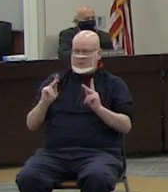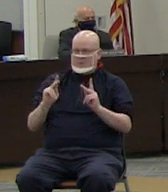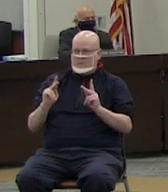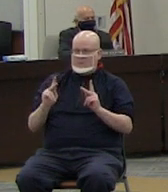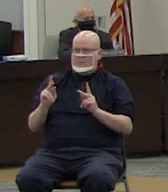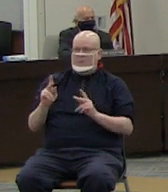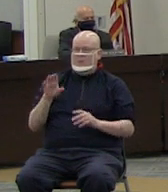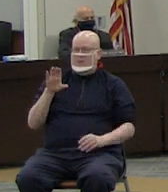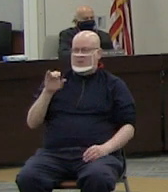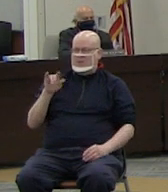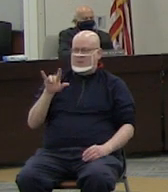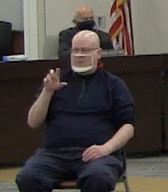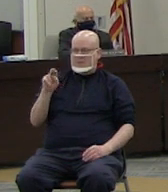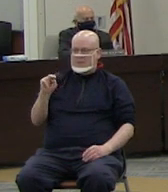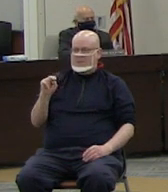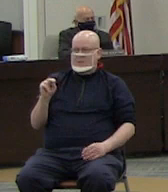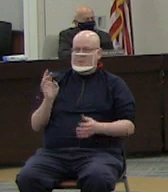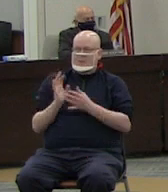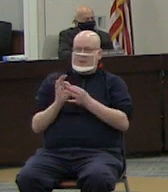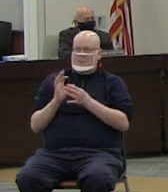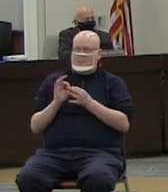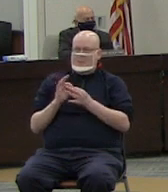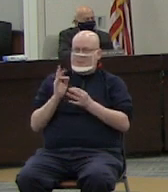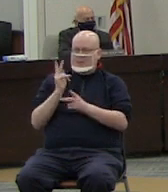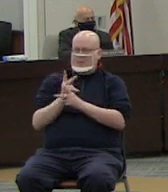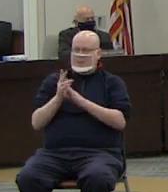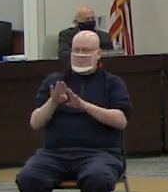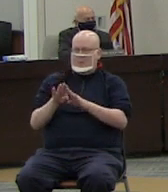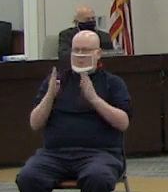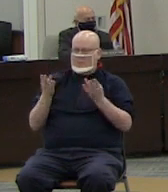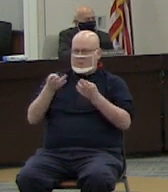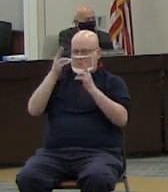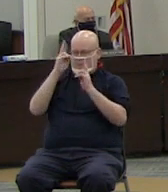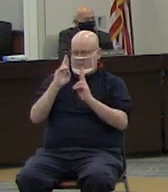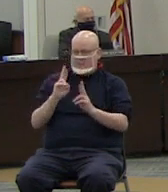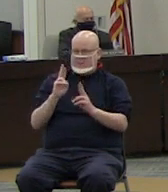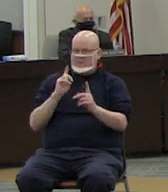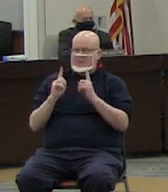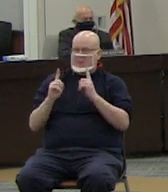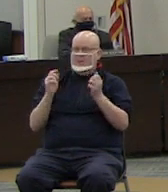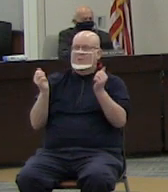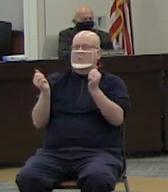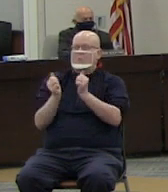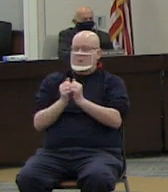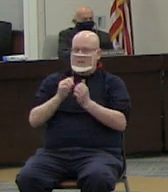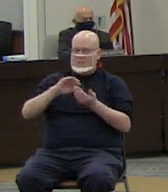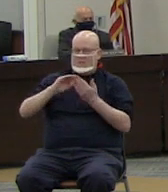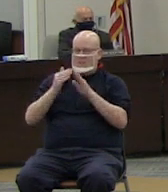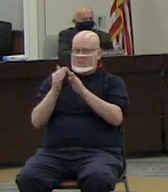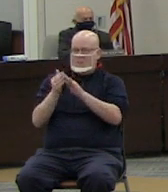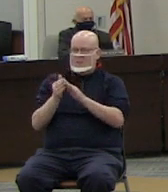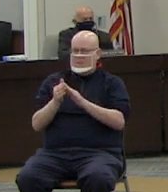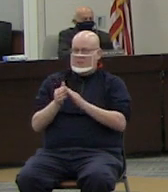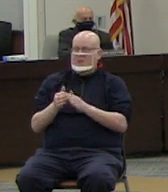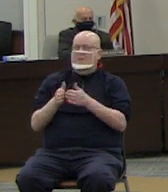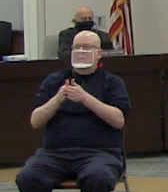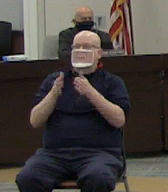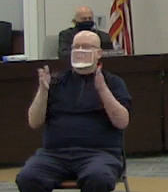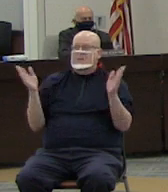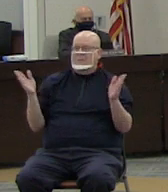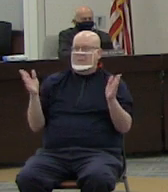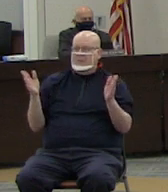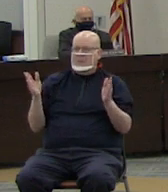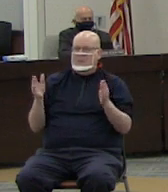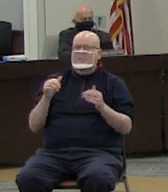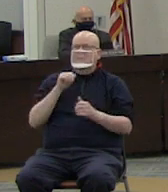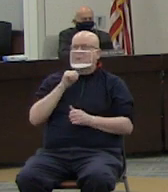a citizen statement in an effort to maintain an open and respectful dialogue with our community. The public comment session is not the appropriate forum